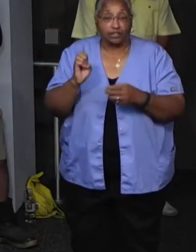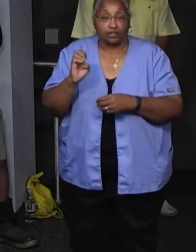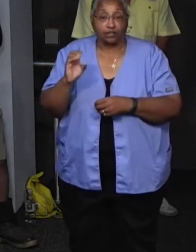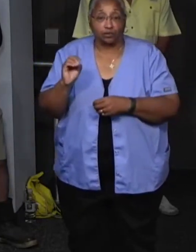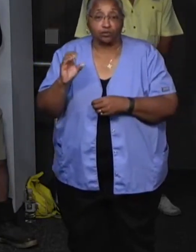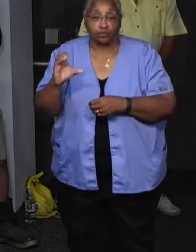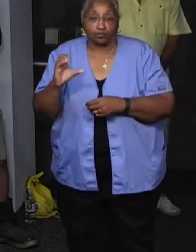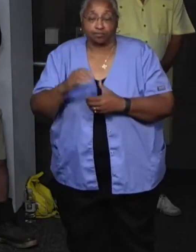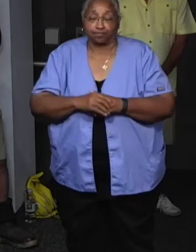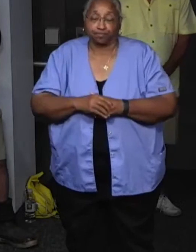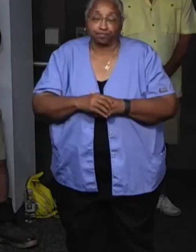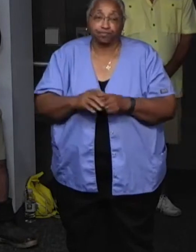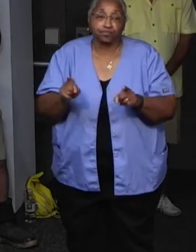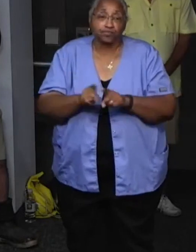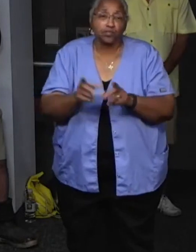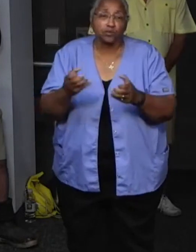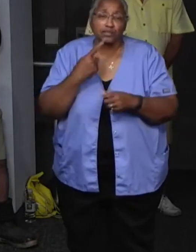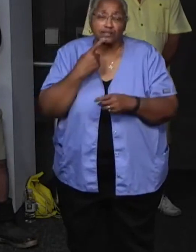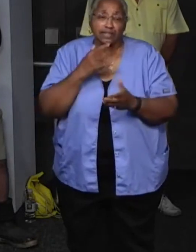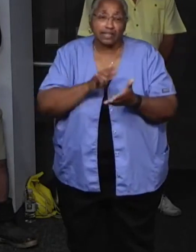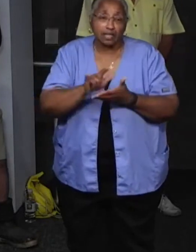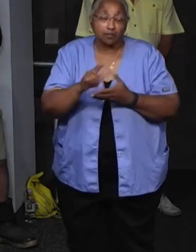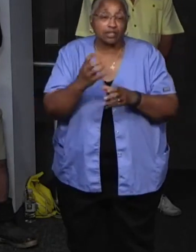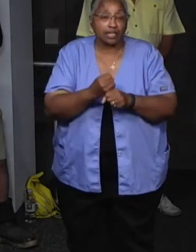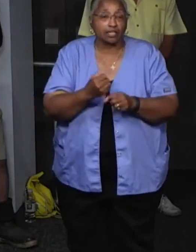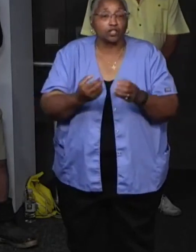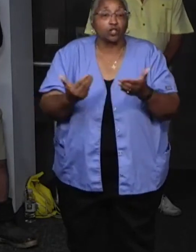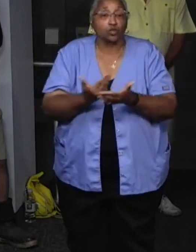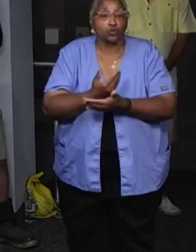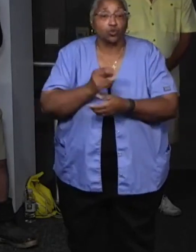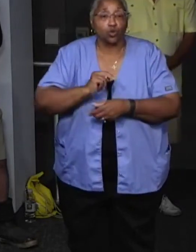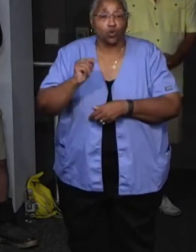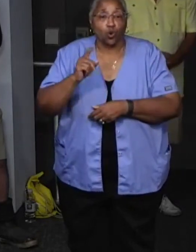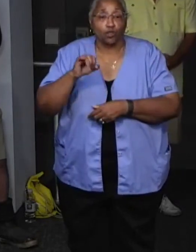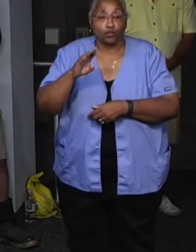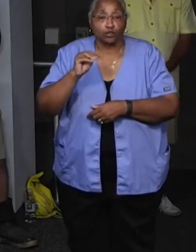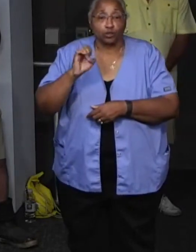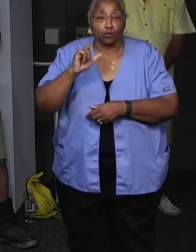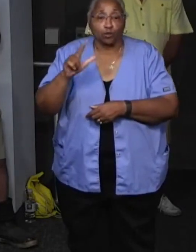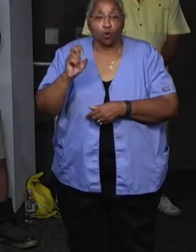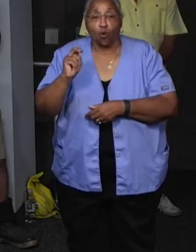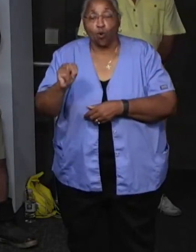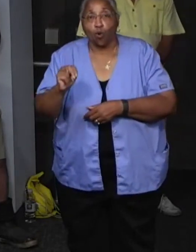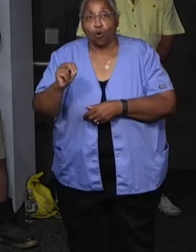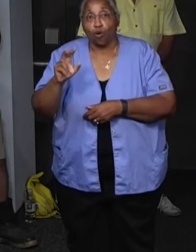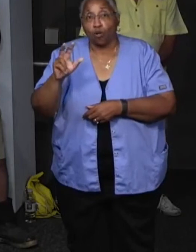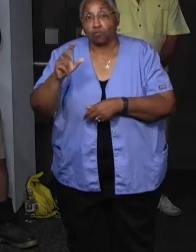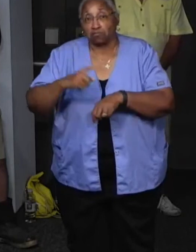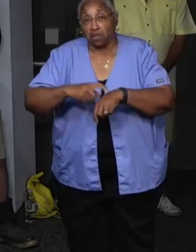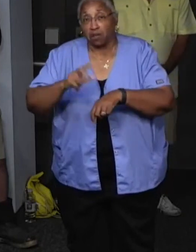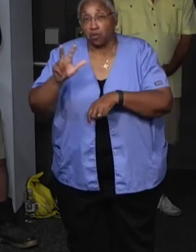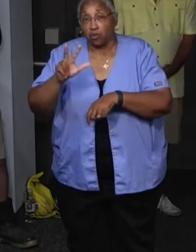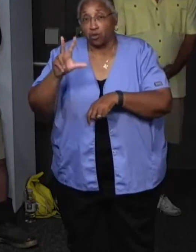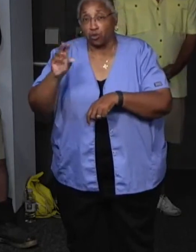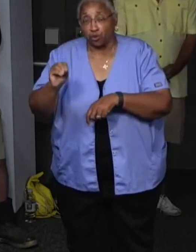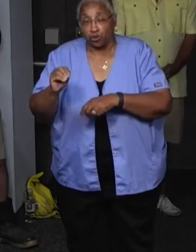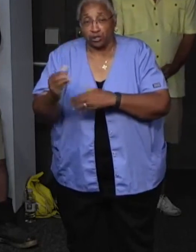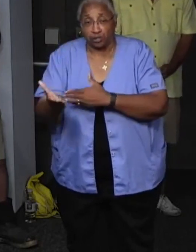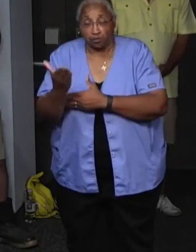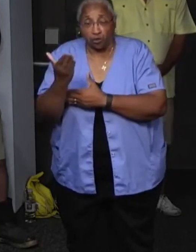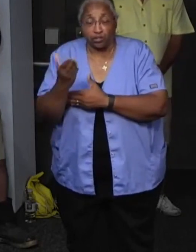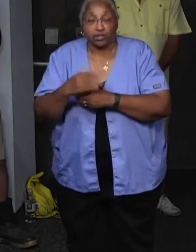I will also mention the airport. We got the new North Terminal on last night at 3:30 a.m., and that is due